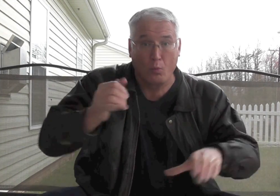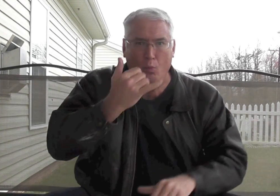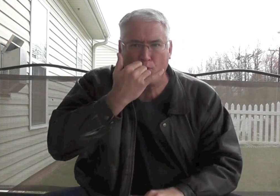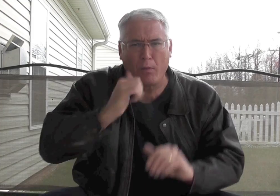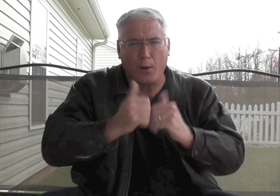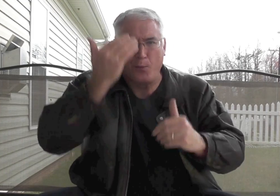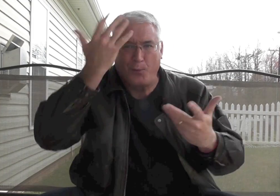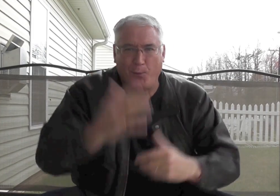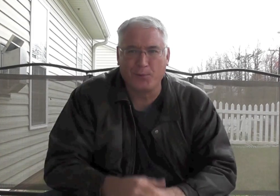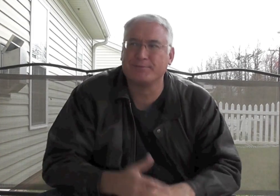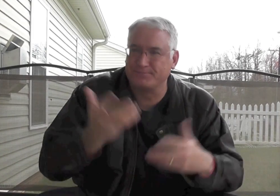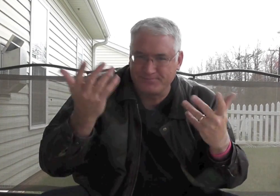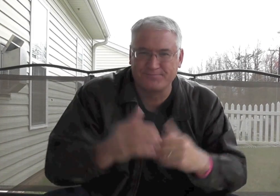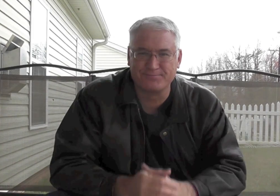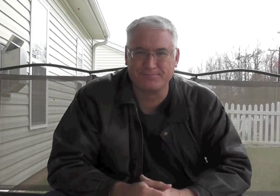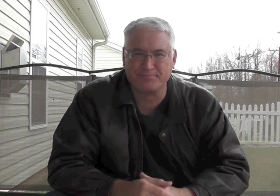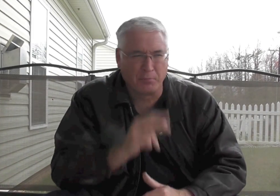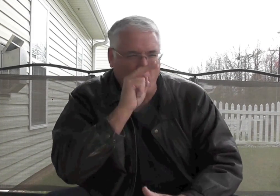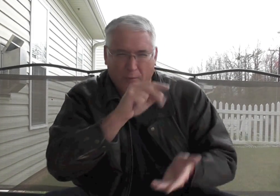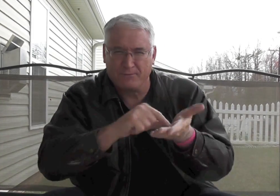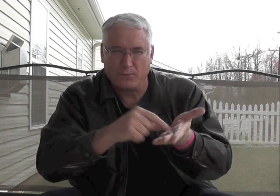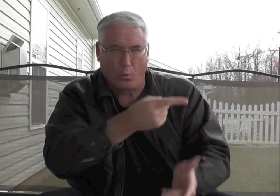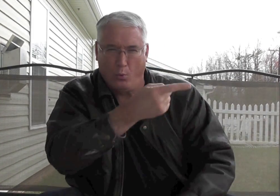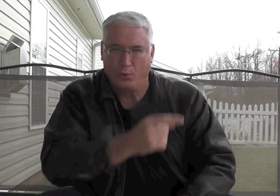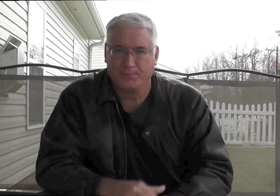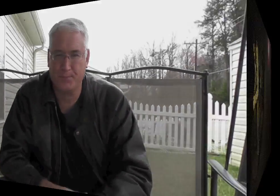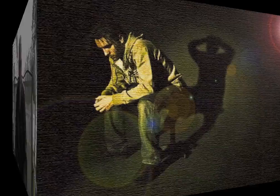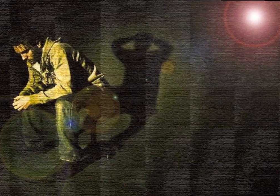are they defensive? How do they know to be? Well, because they know they're wrong.